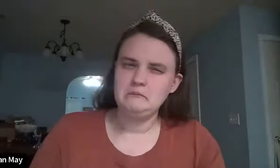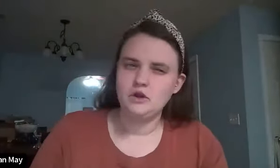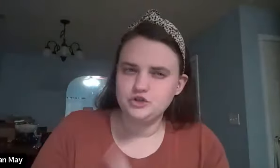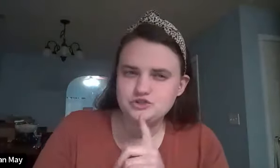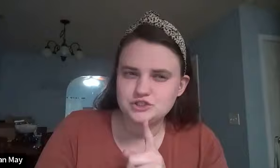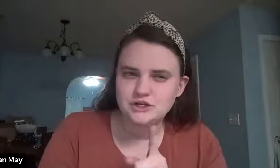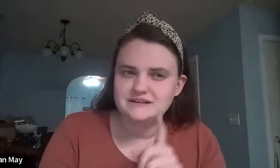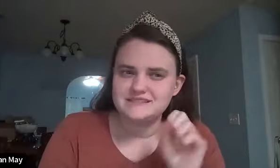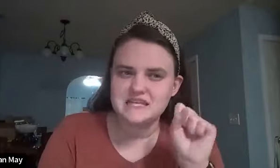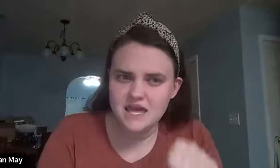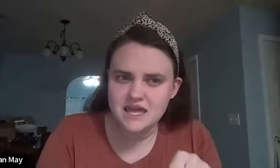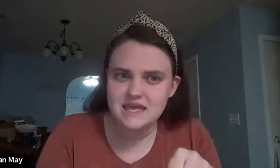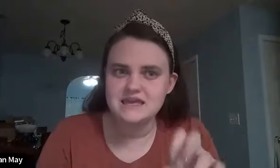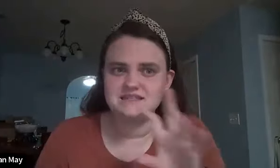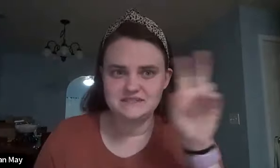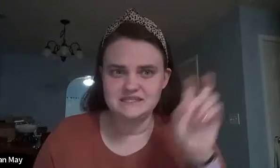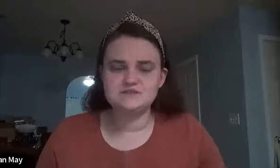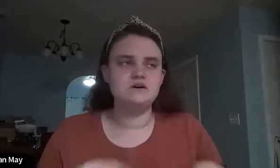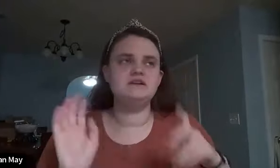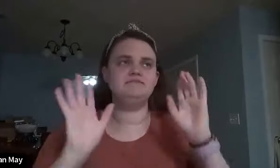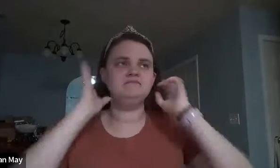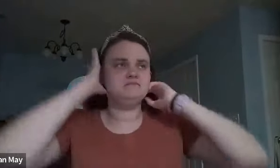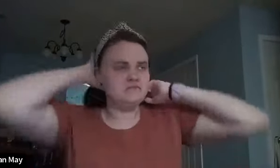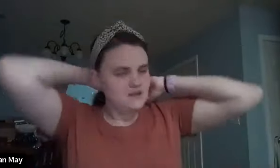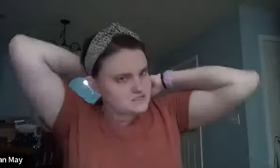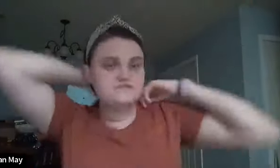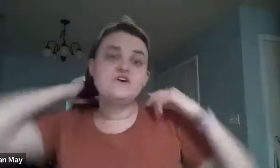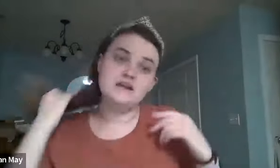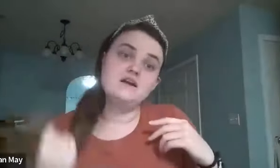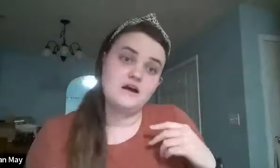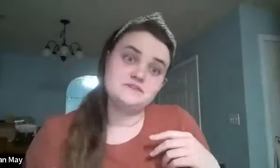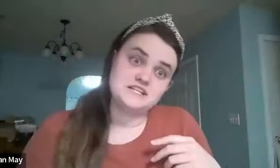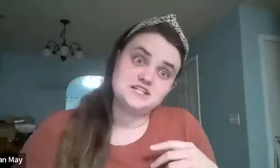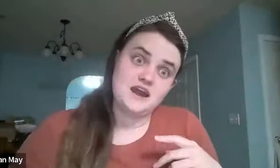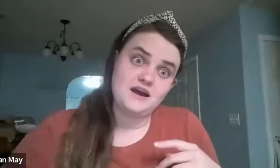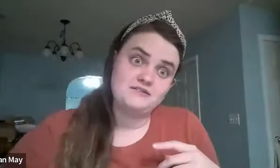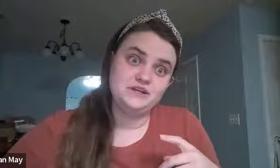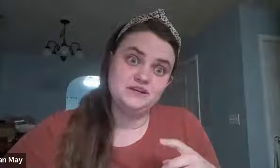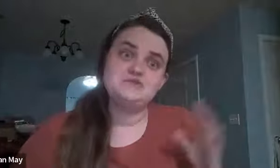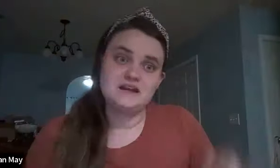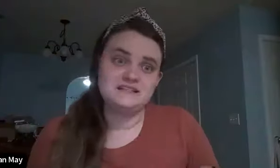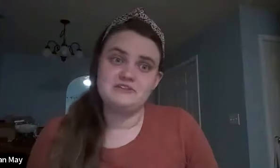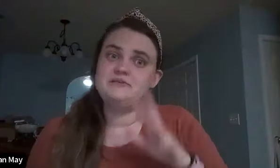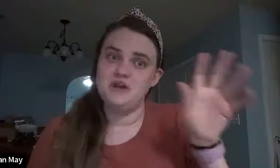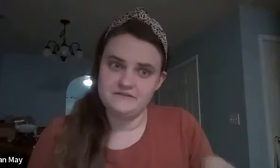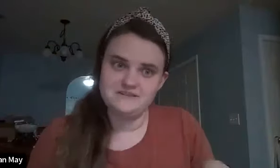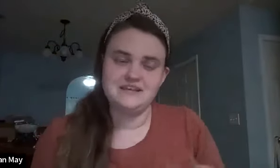are you sure? And I was like, yes, I've seen this one. And it's a fun conversation to have when you keep trying to tell them, no, I've seen it. And